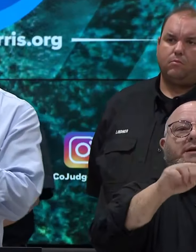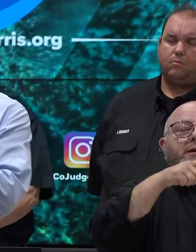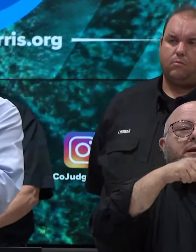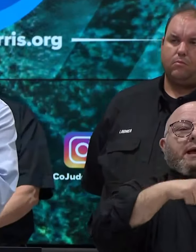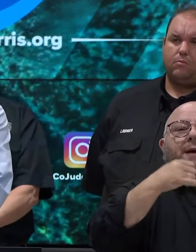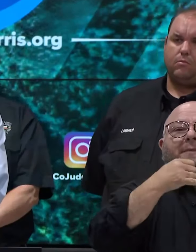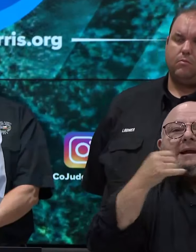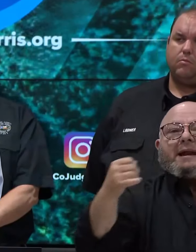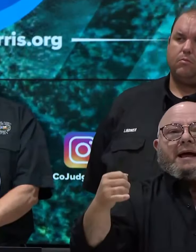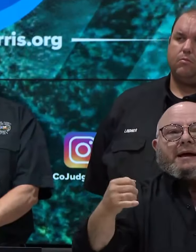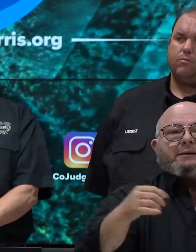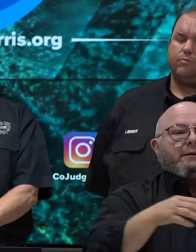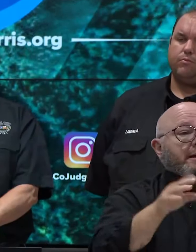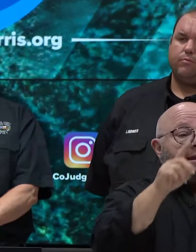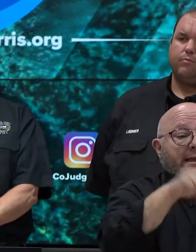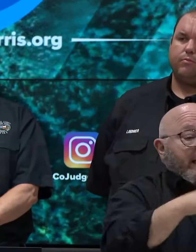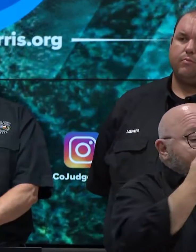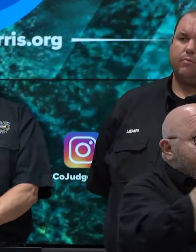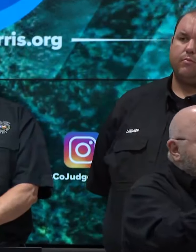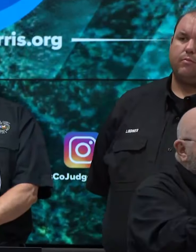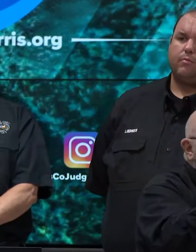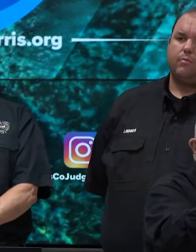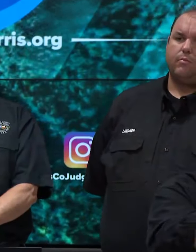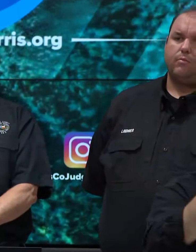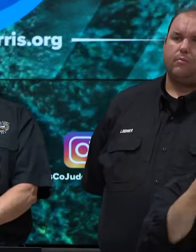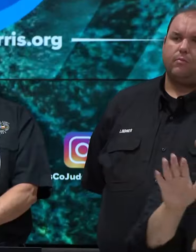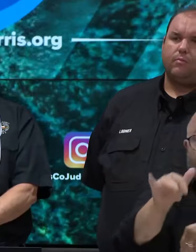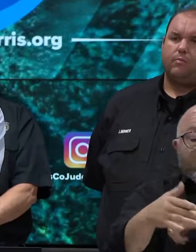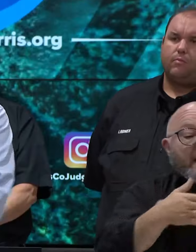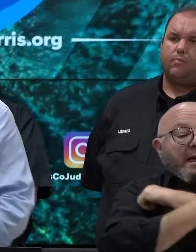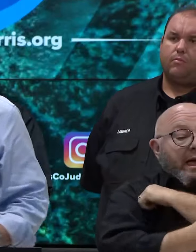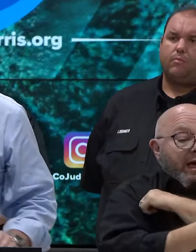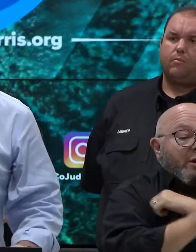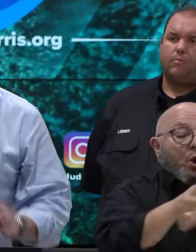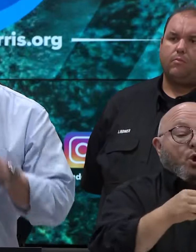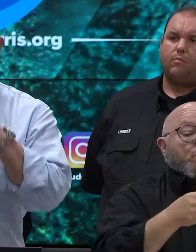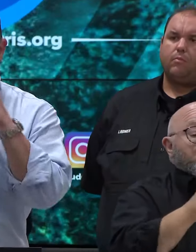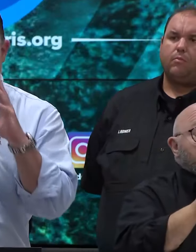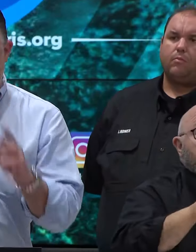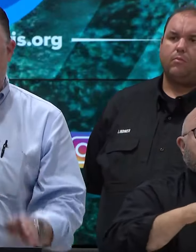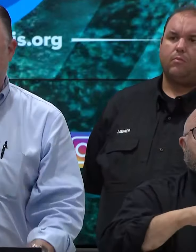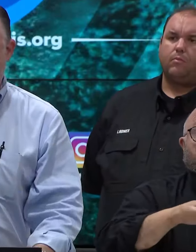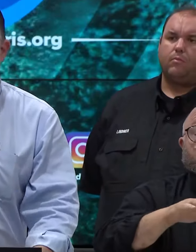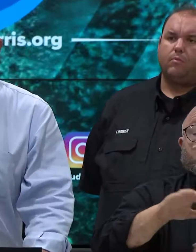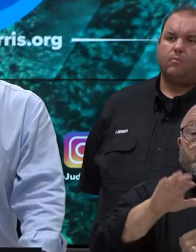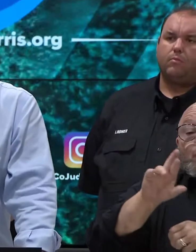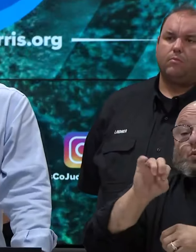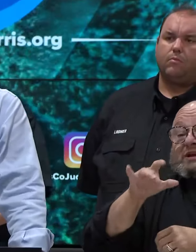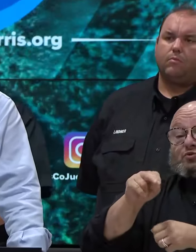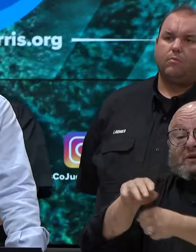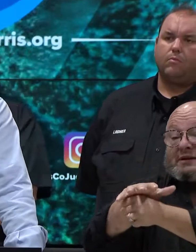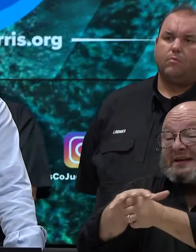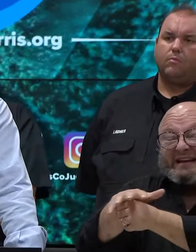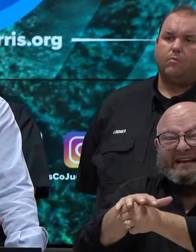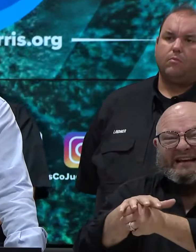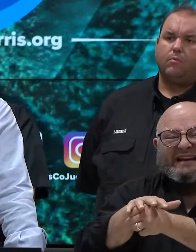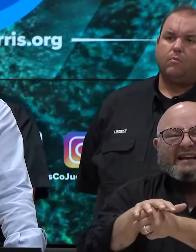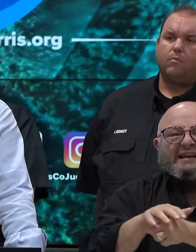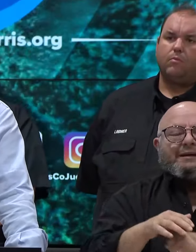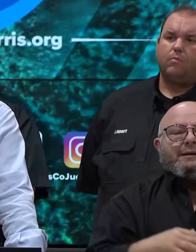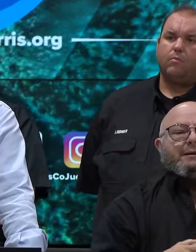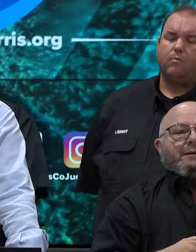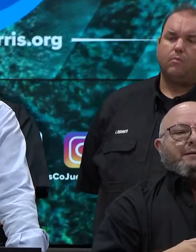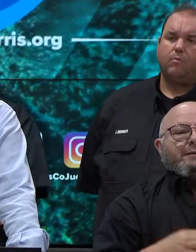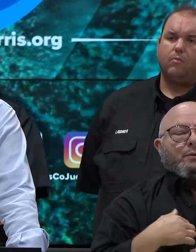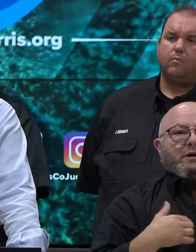be, we're not going to be able to break it down by county or street or region. It's going to be a system-wide. Does that make sense? Like,